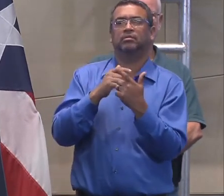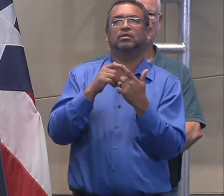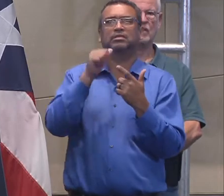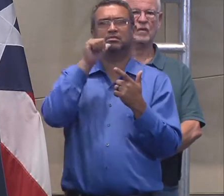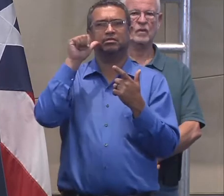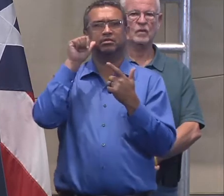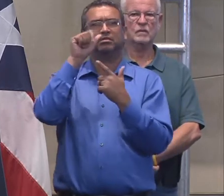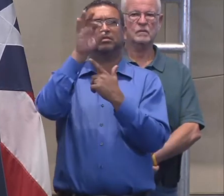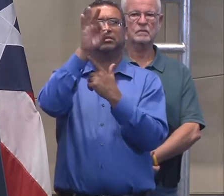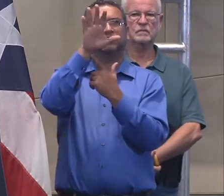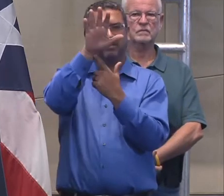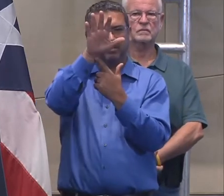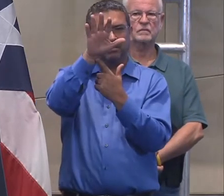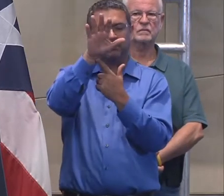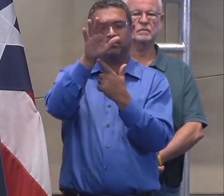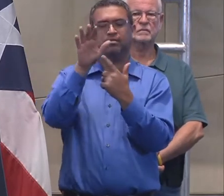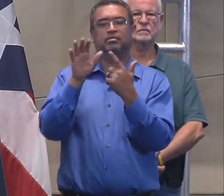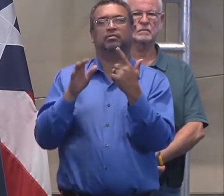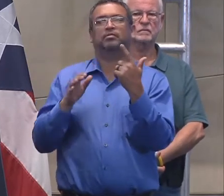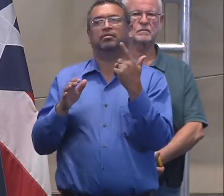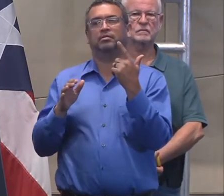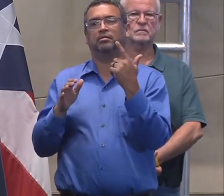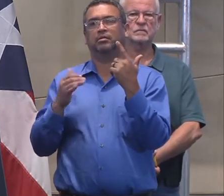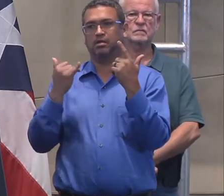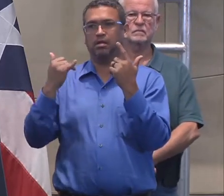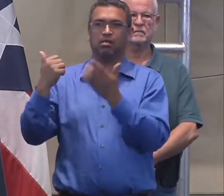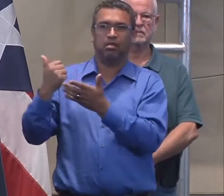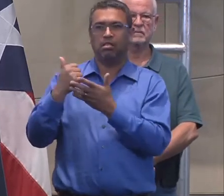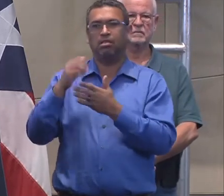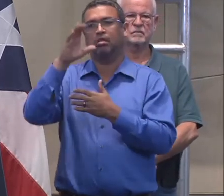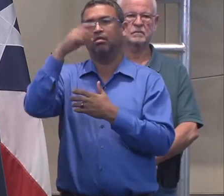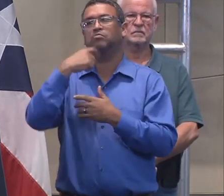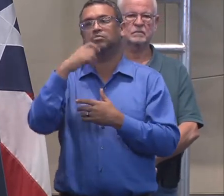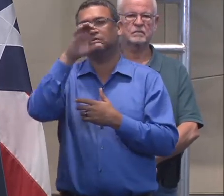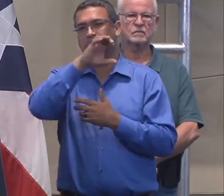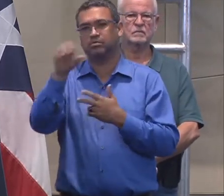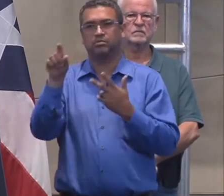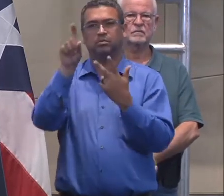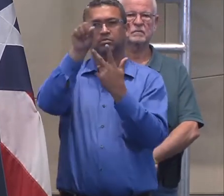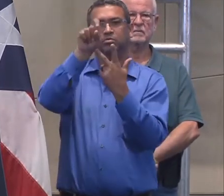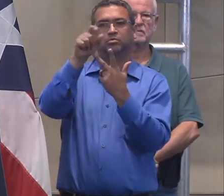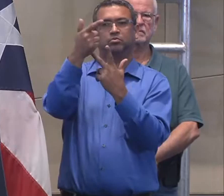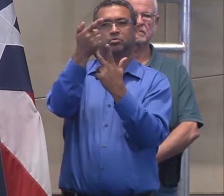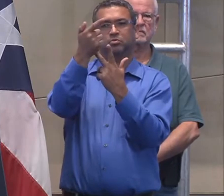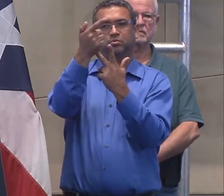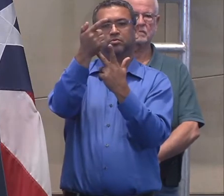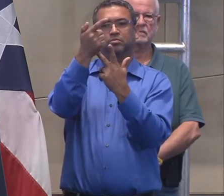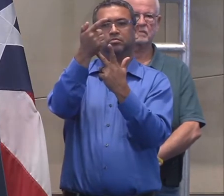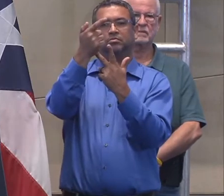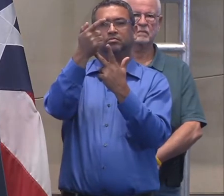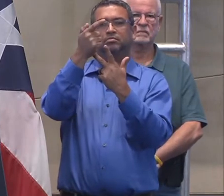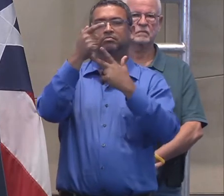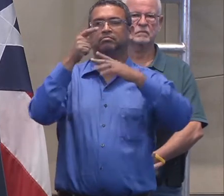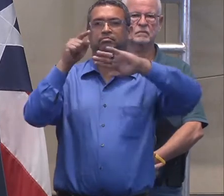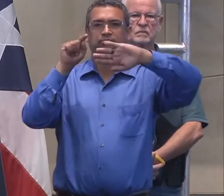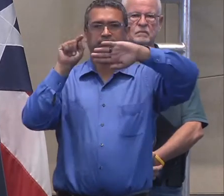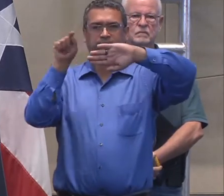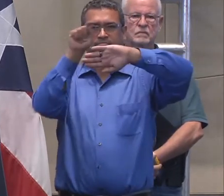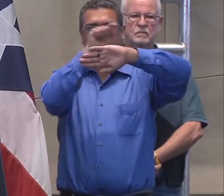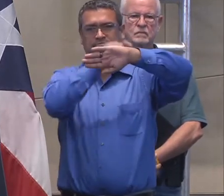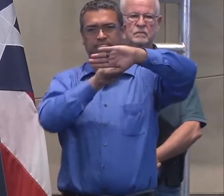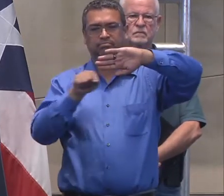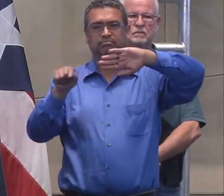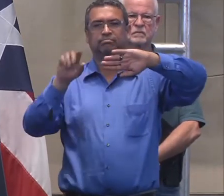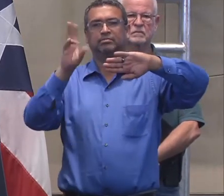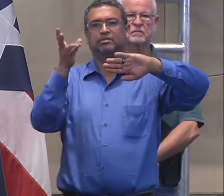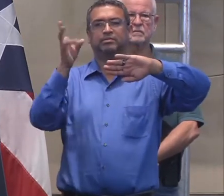yesterday, but with the addition of Red Cross and others, we've totaled 121 missions across the 78 municipalities.